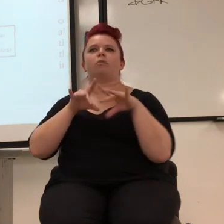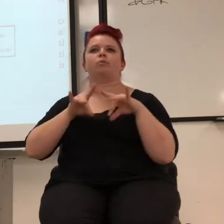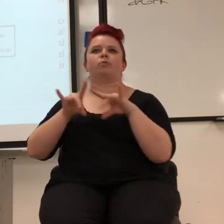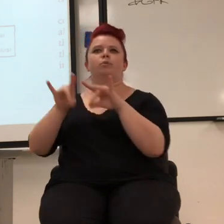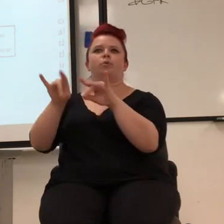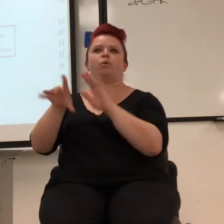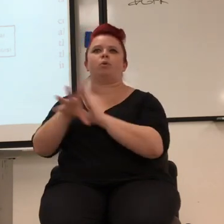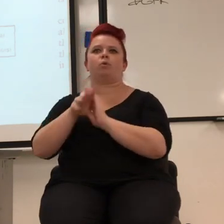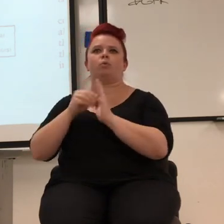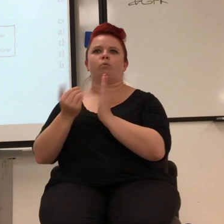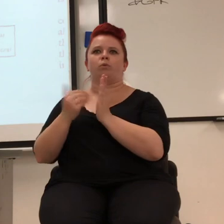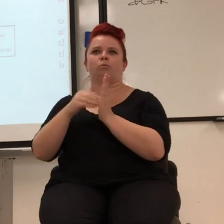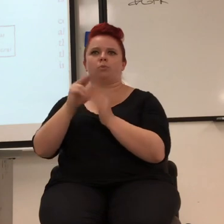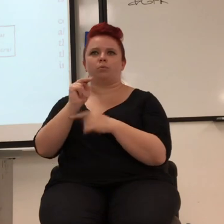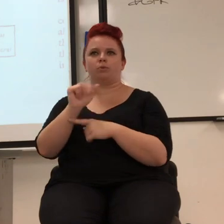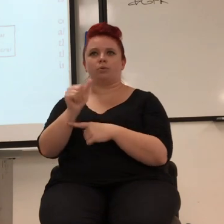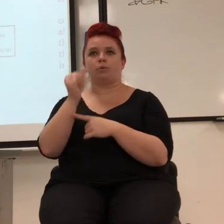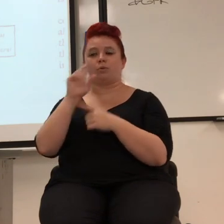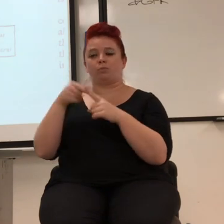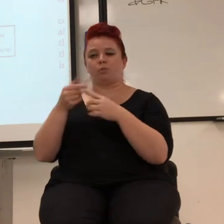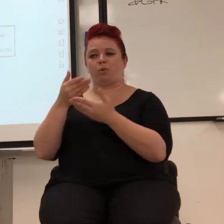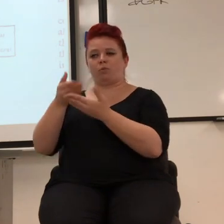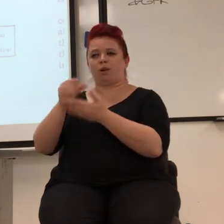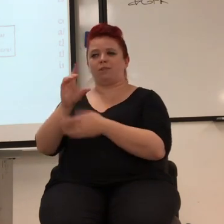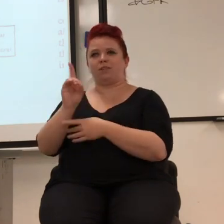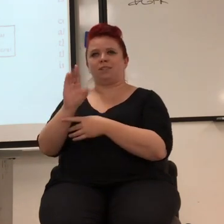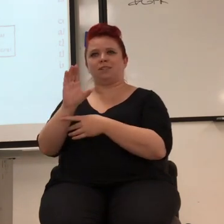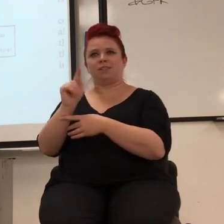to the DCT, you have less sodium.